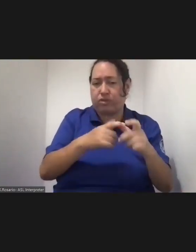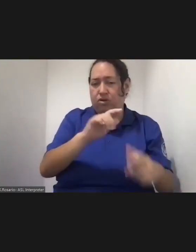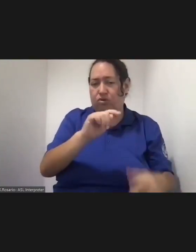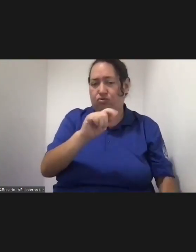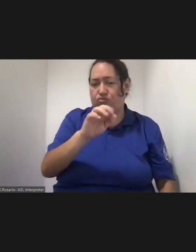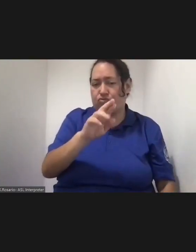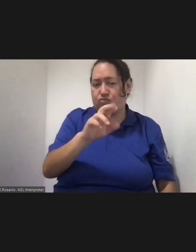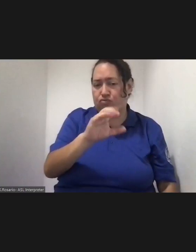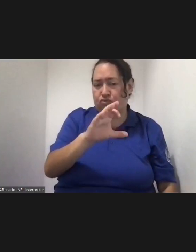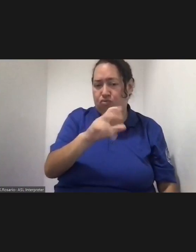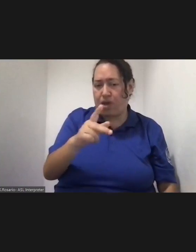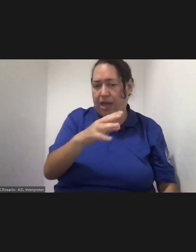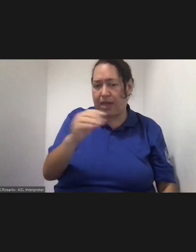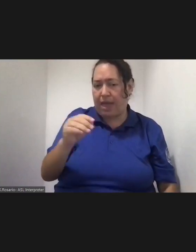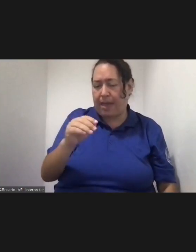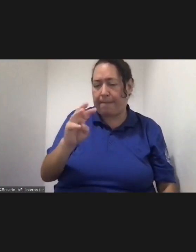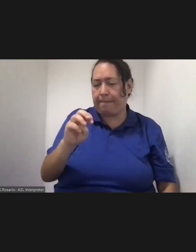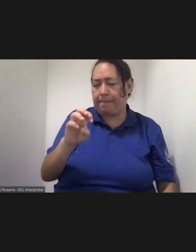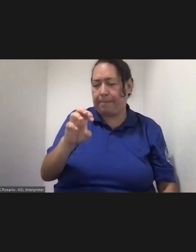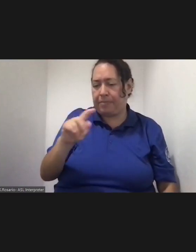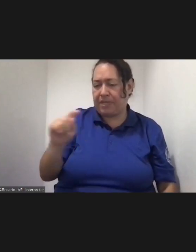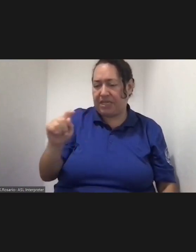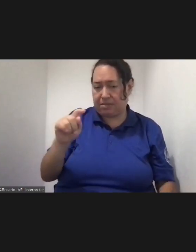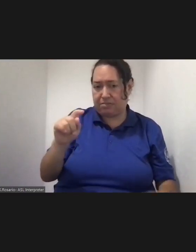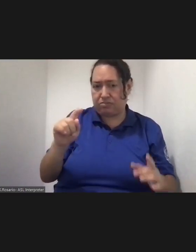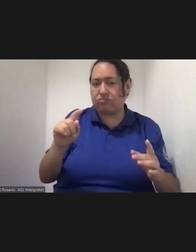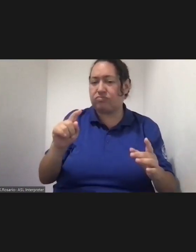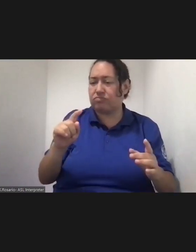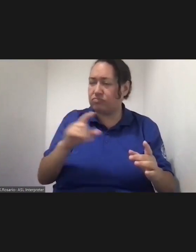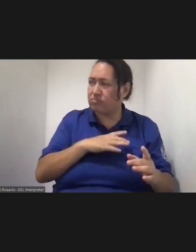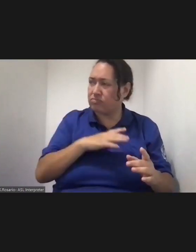Nothing changes. Everything remains the course.